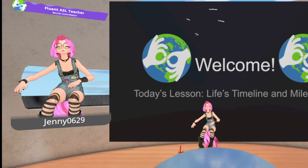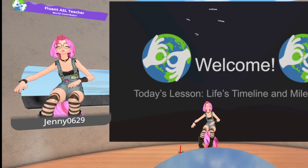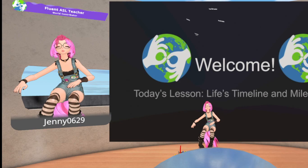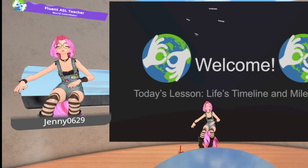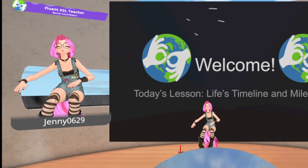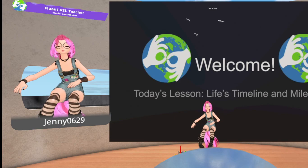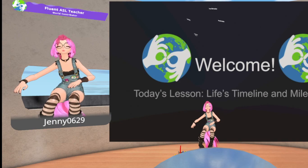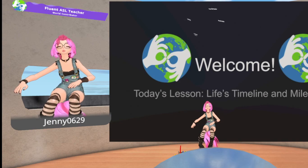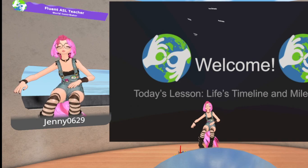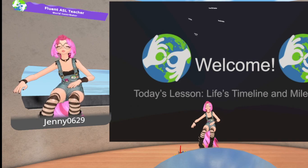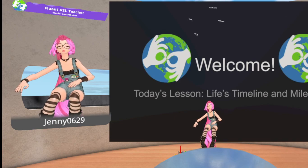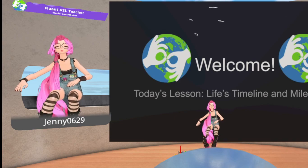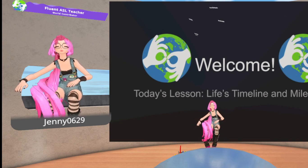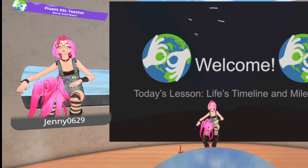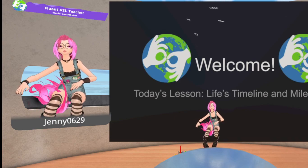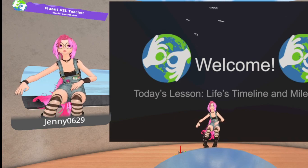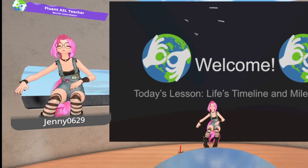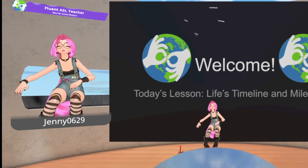Fainting.